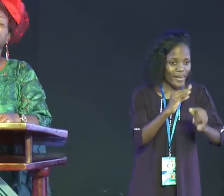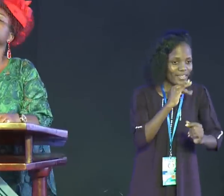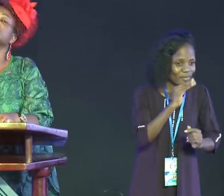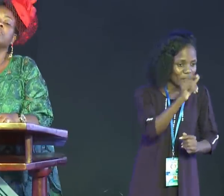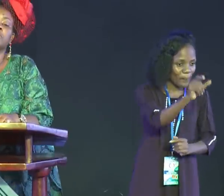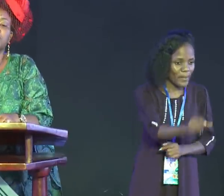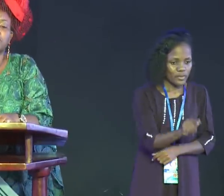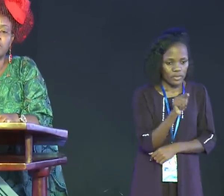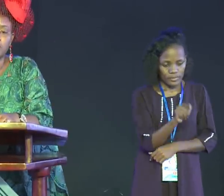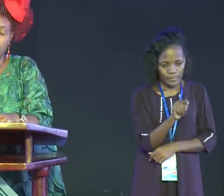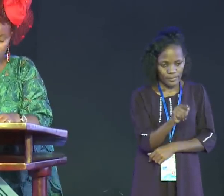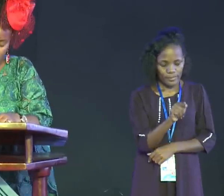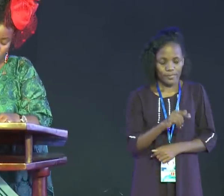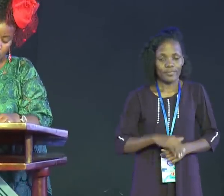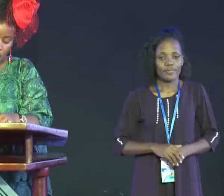came to speak to.